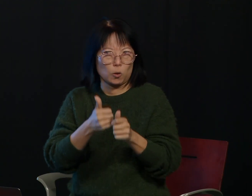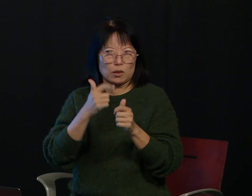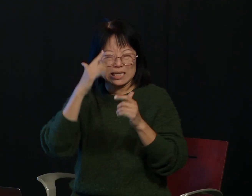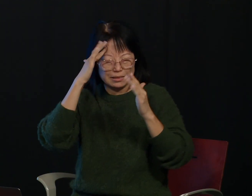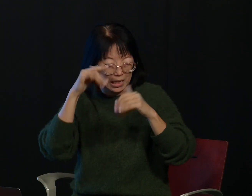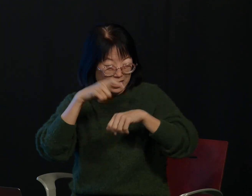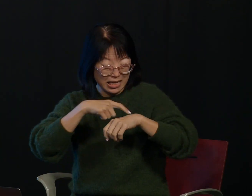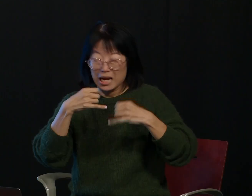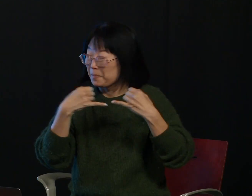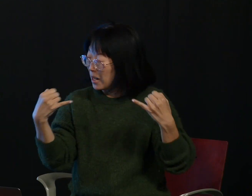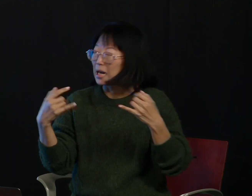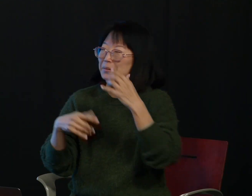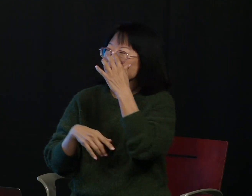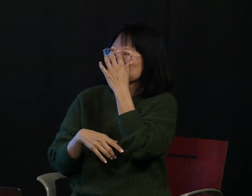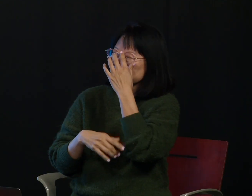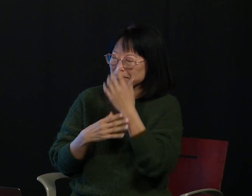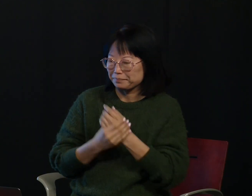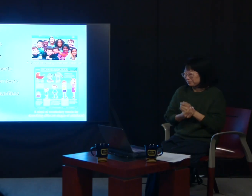isn't following the timeline.